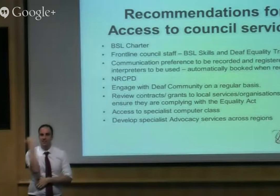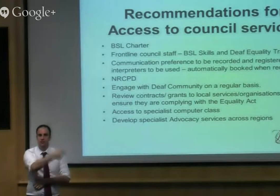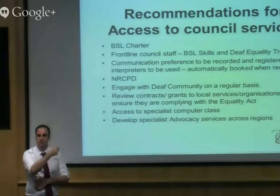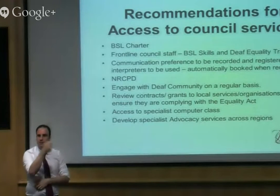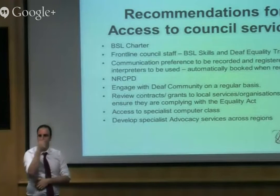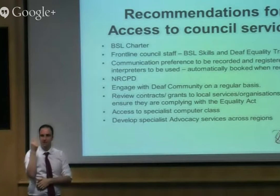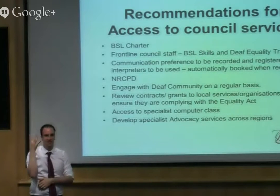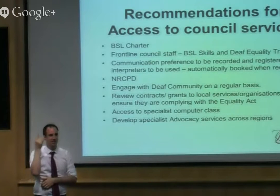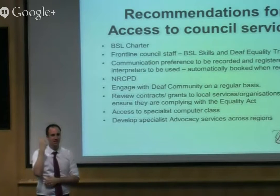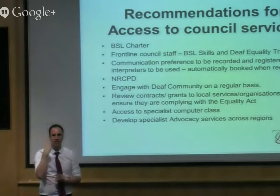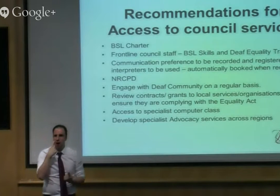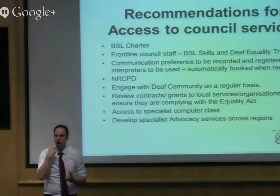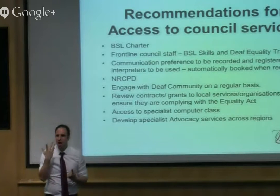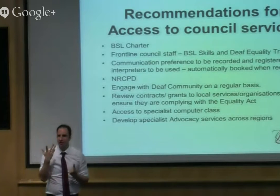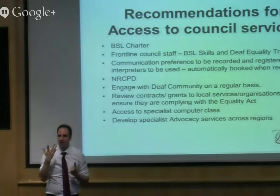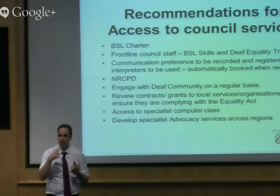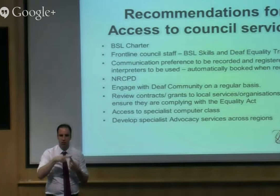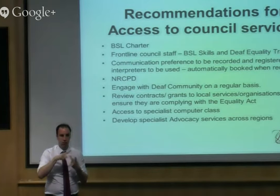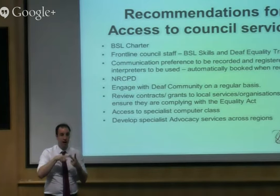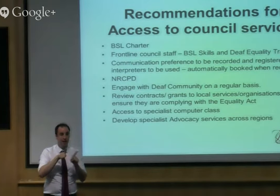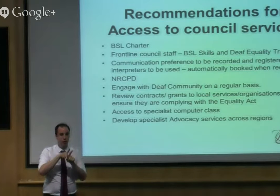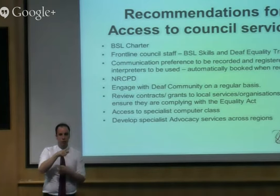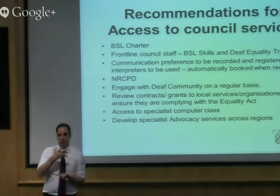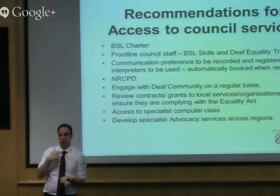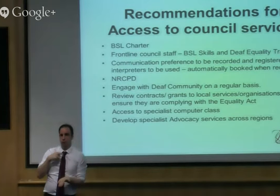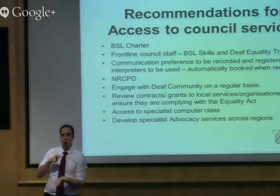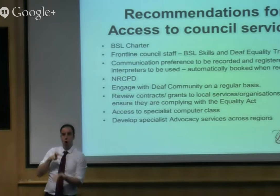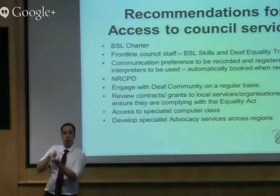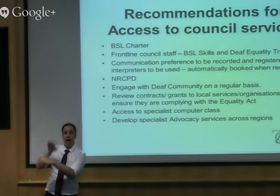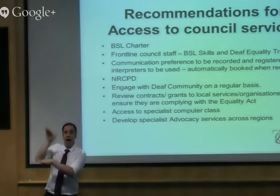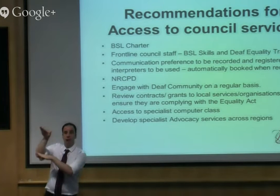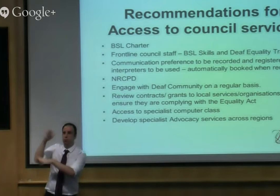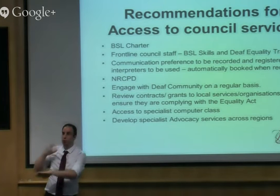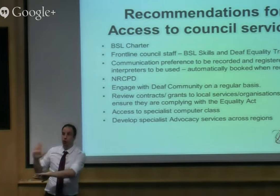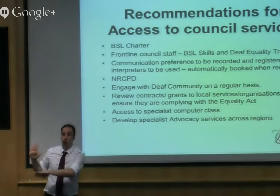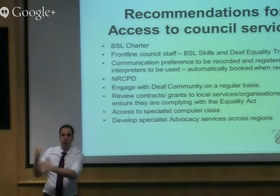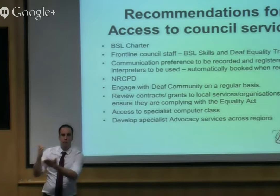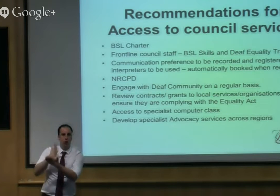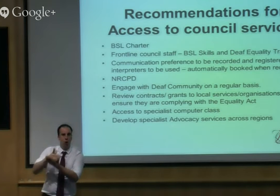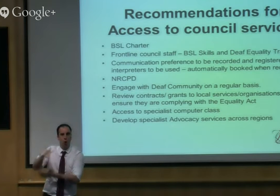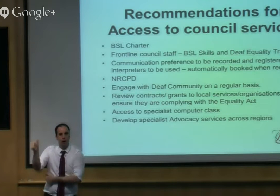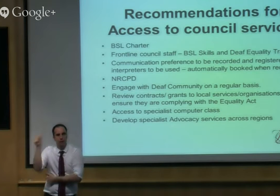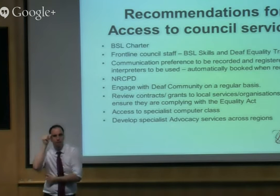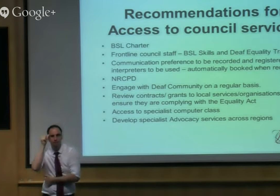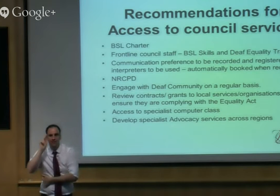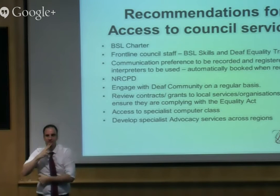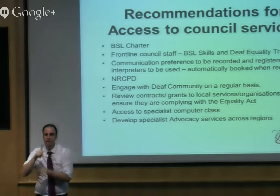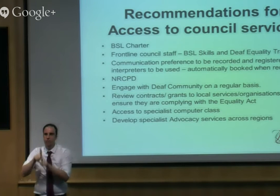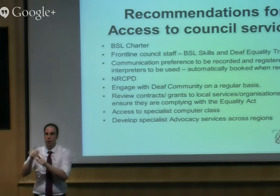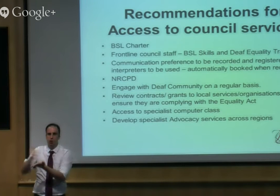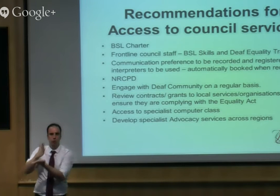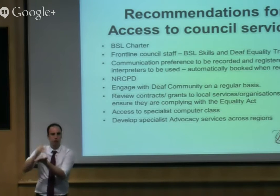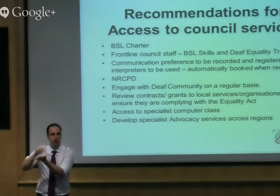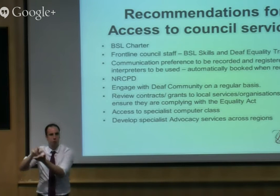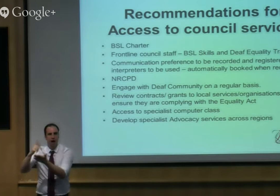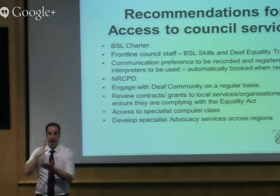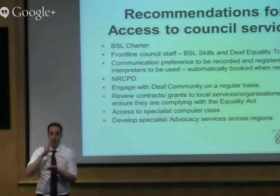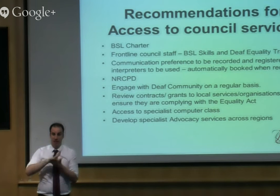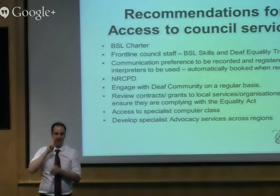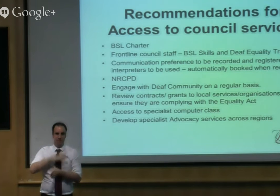is aware that there are deaf people living within that council ward, and they should have a text provision so that deaf people could send a text message to